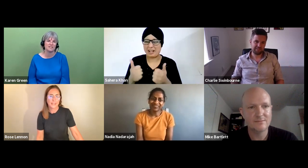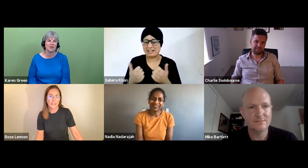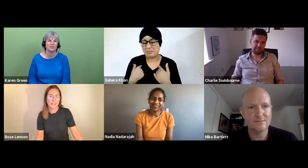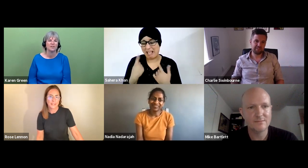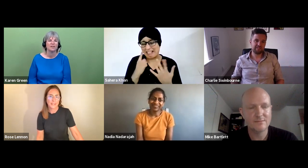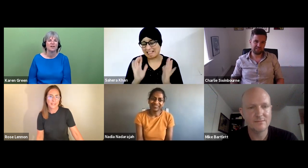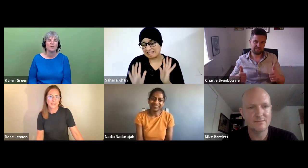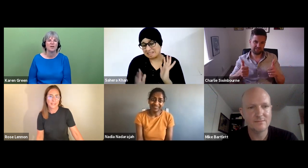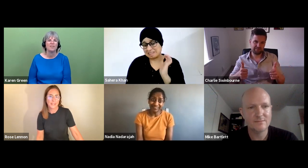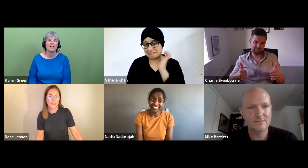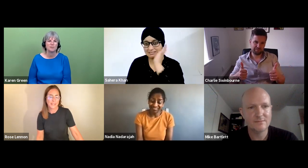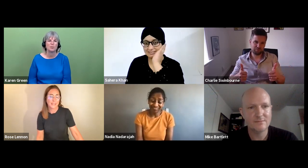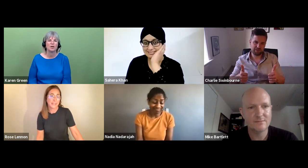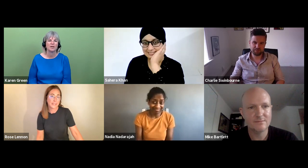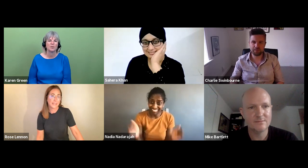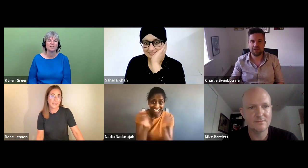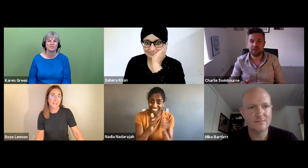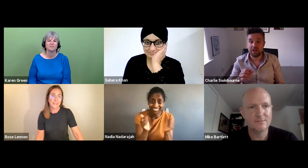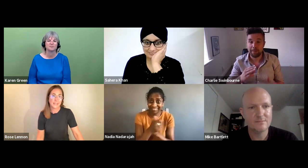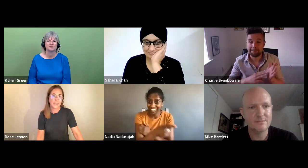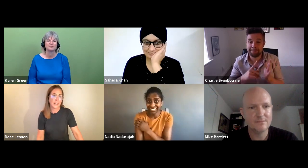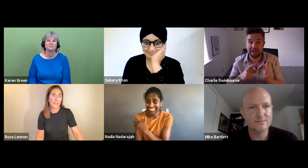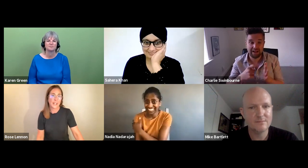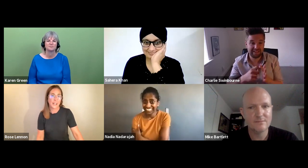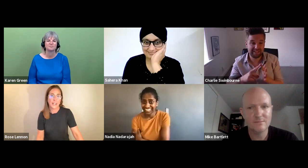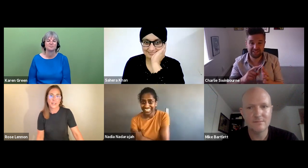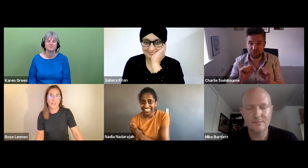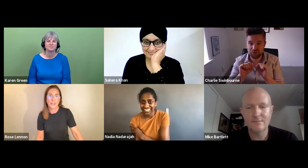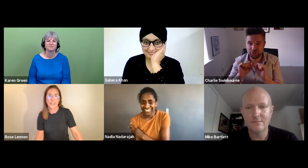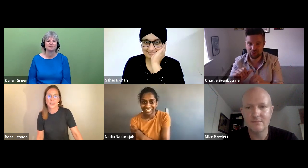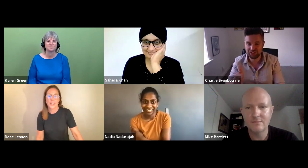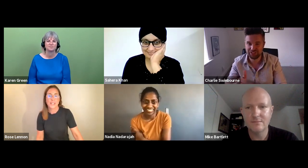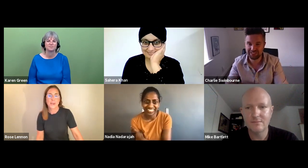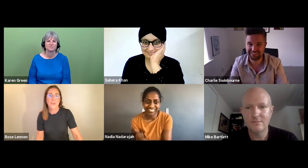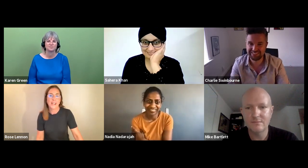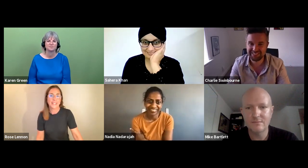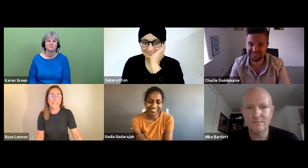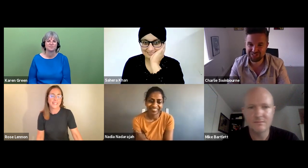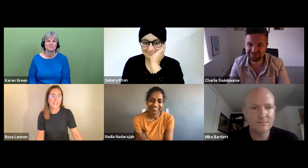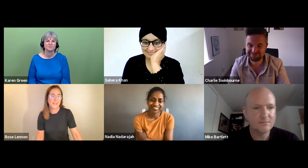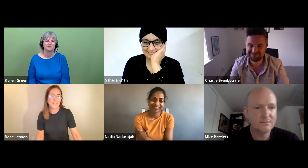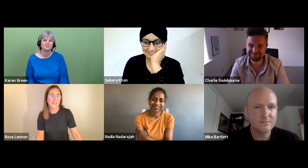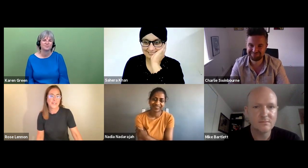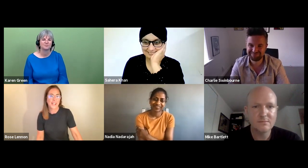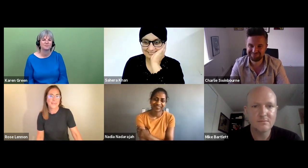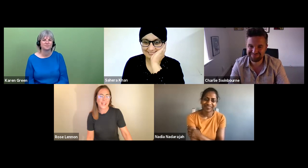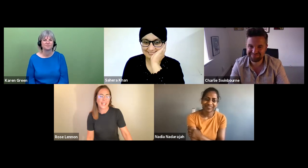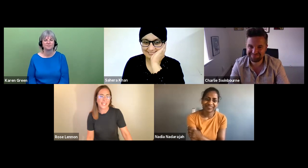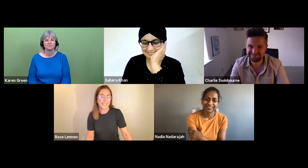ago. And that's been working well. I agree with you. So Mike, what would your advice be?